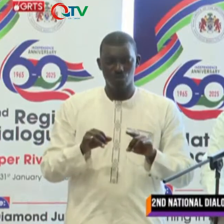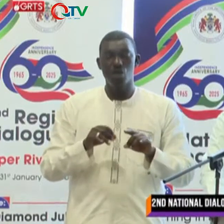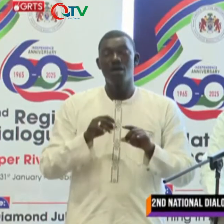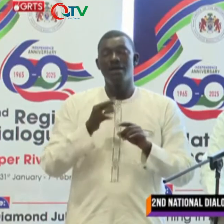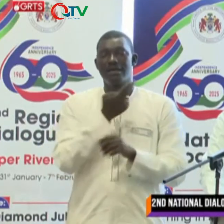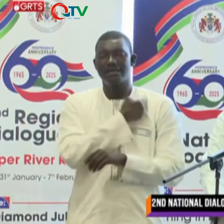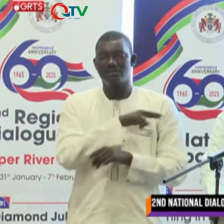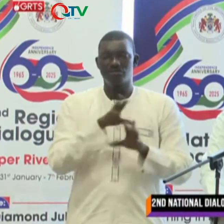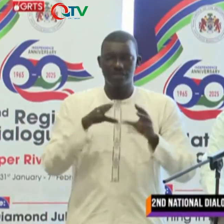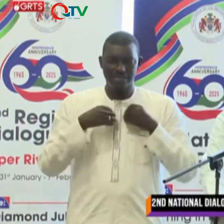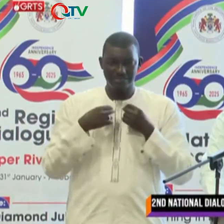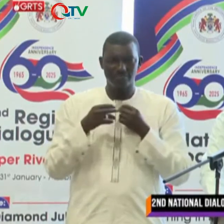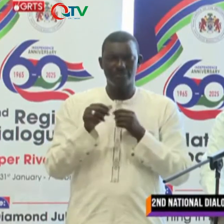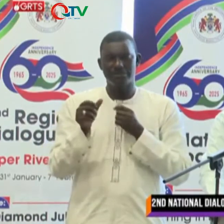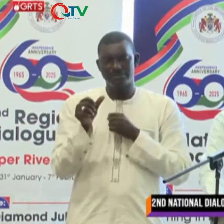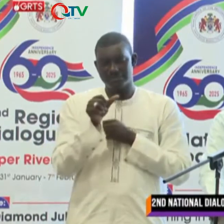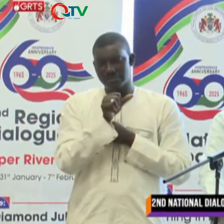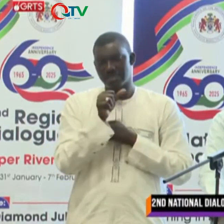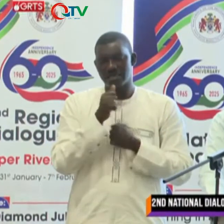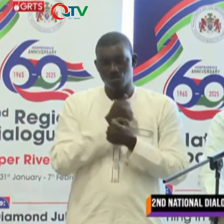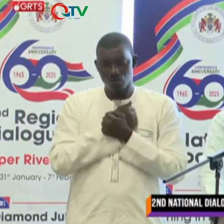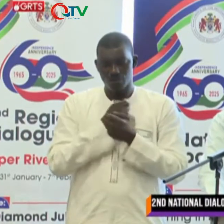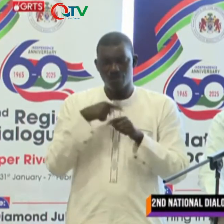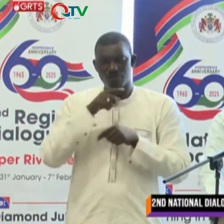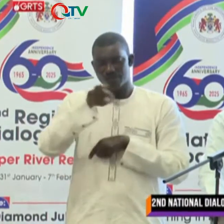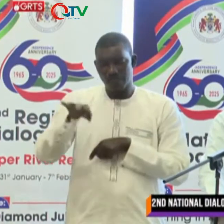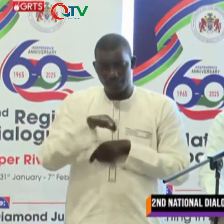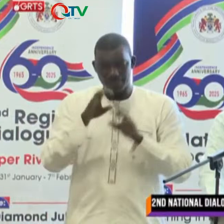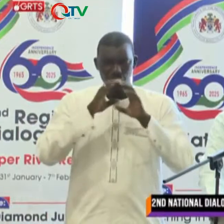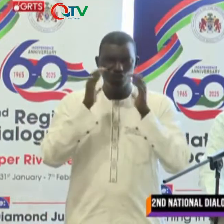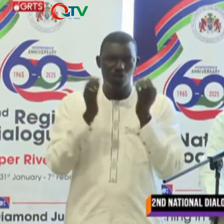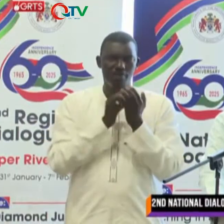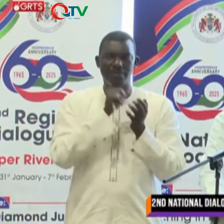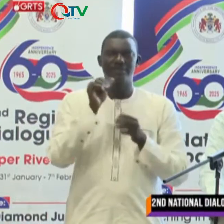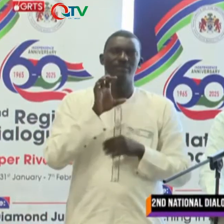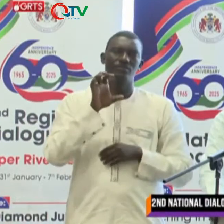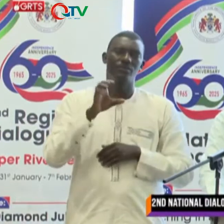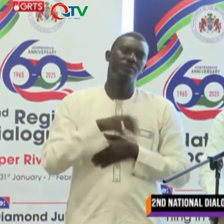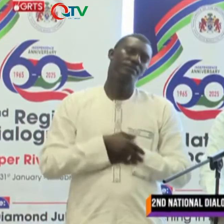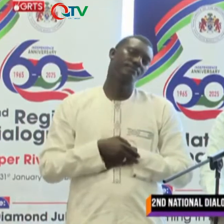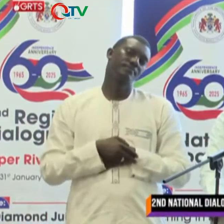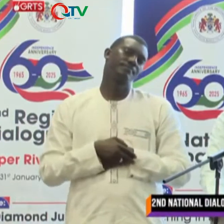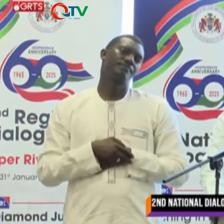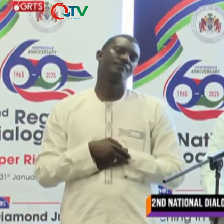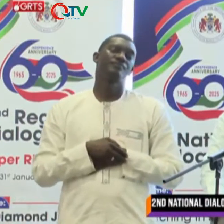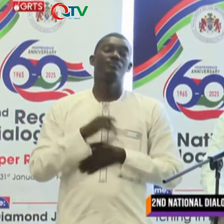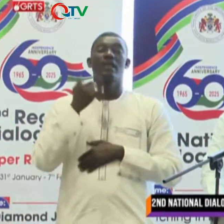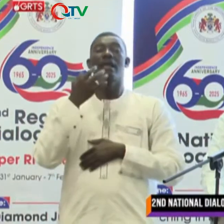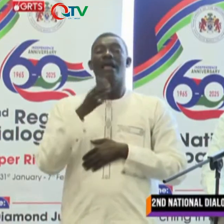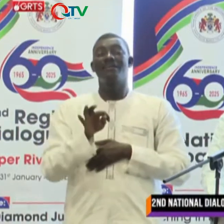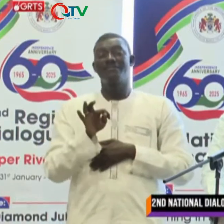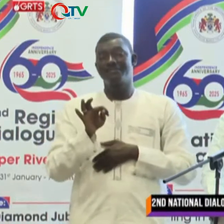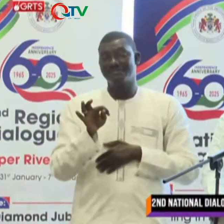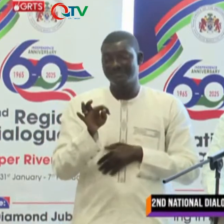tolerance, and love for family, community, and nation. If these cannot bond or unite